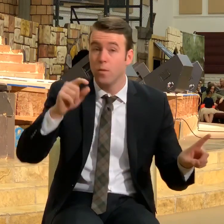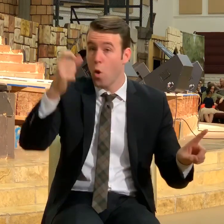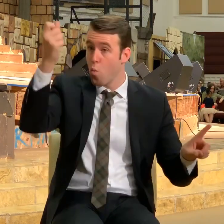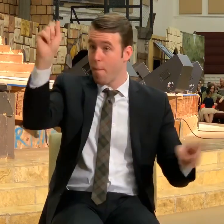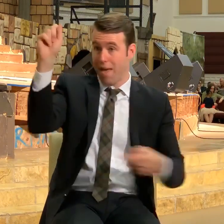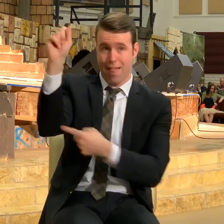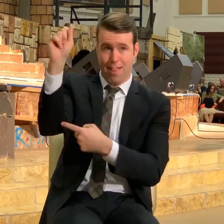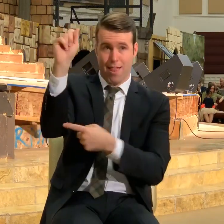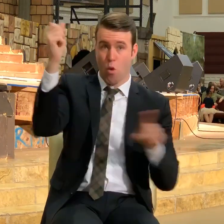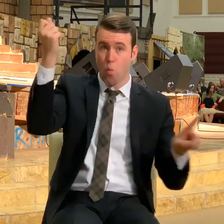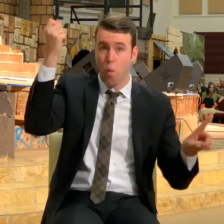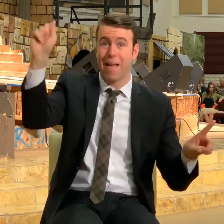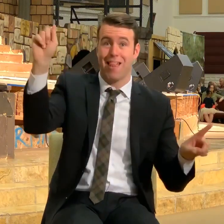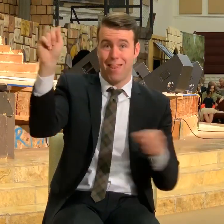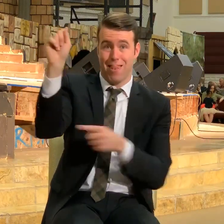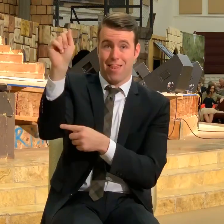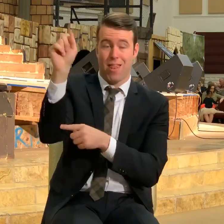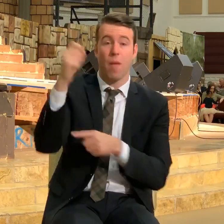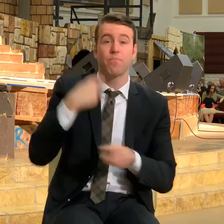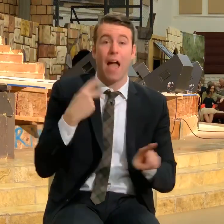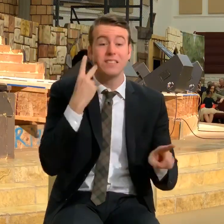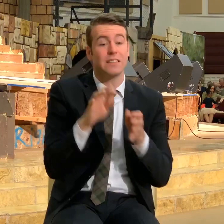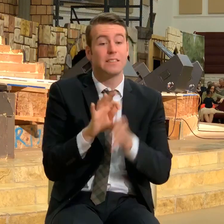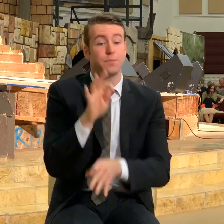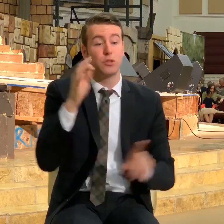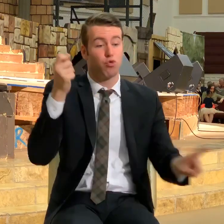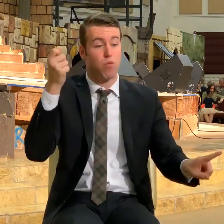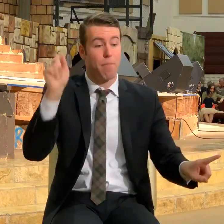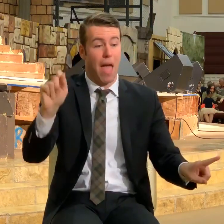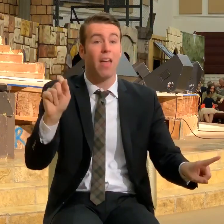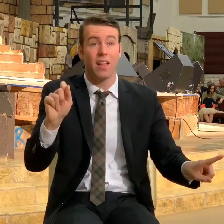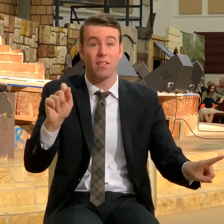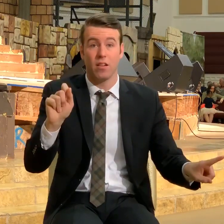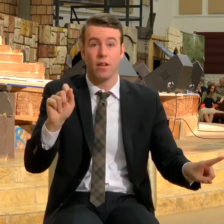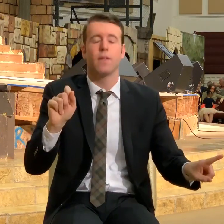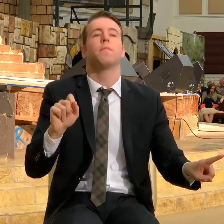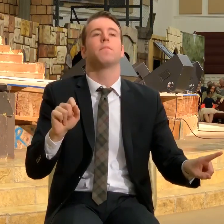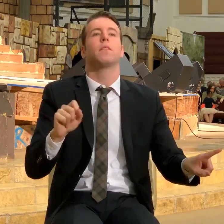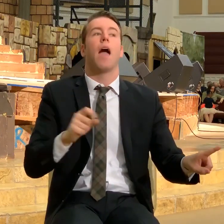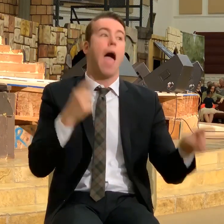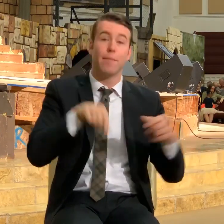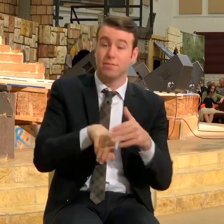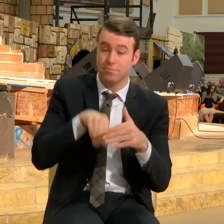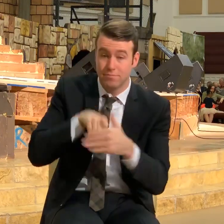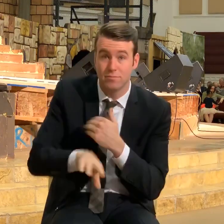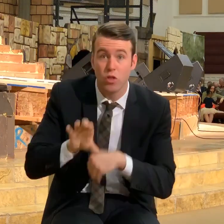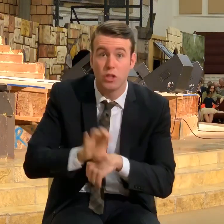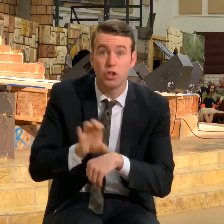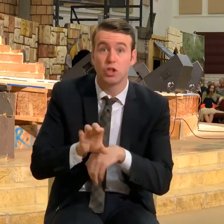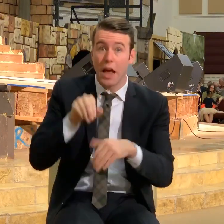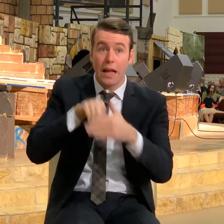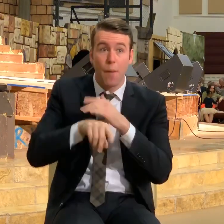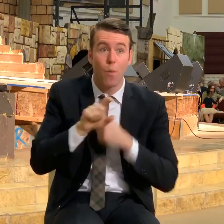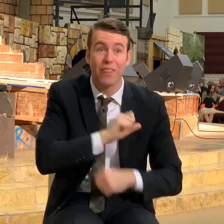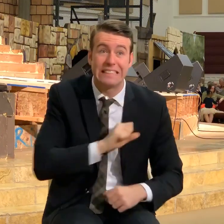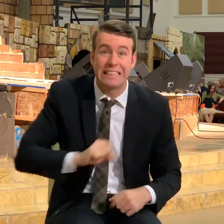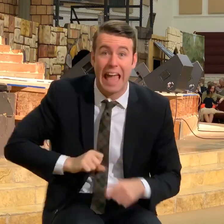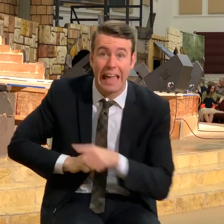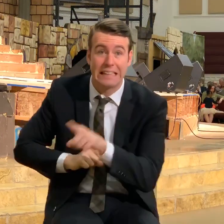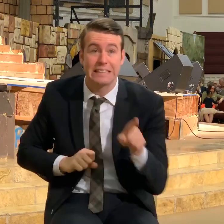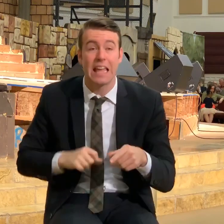say rebellion. Amen. I've seen spirits of rebellion come in churches, come in ministries, come in saints, come in